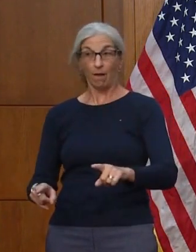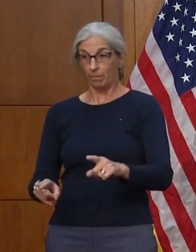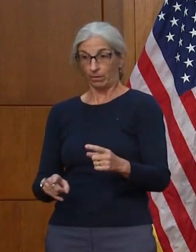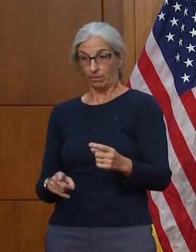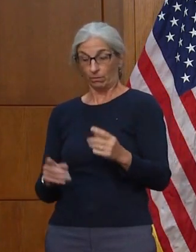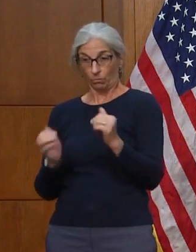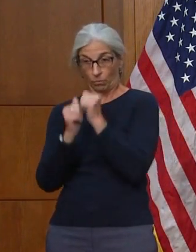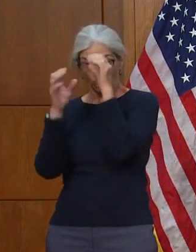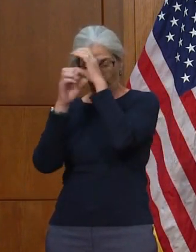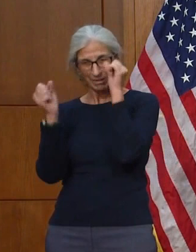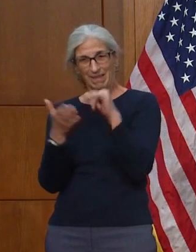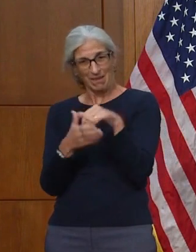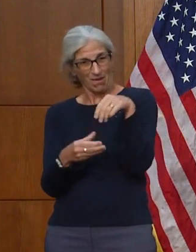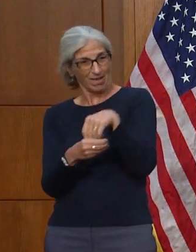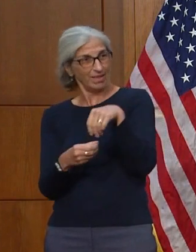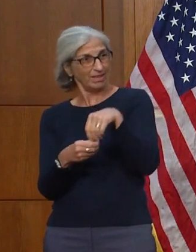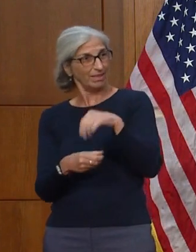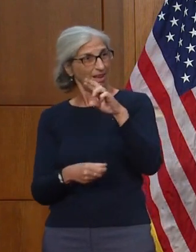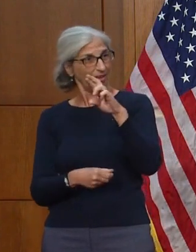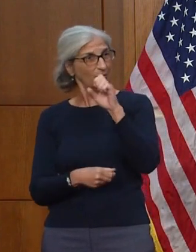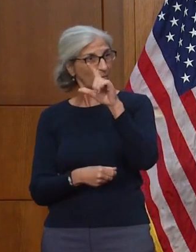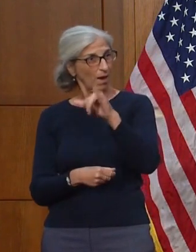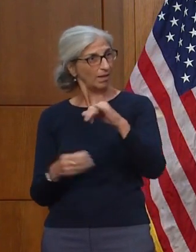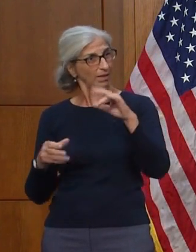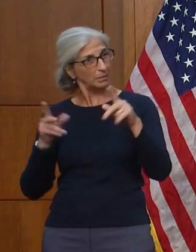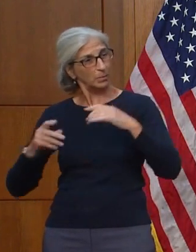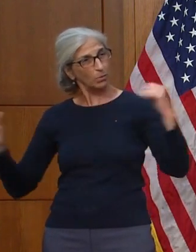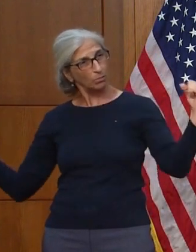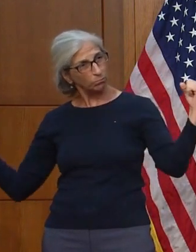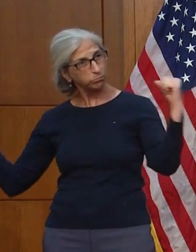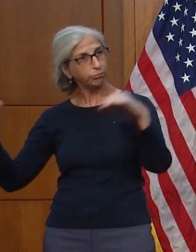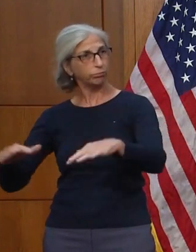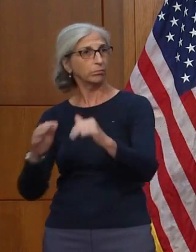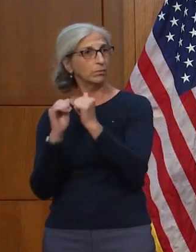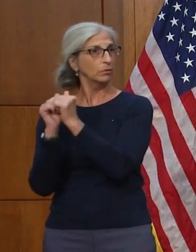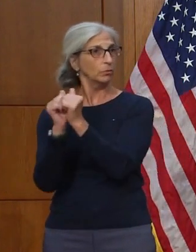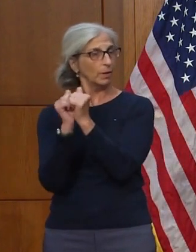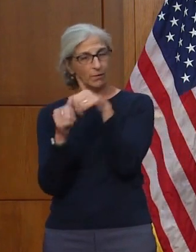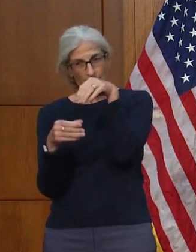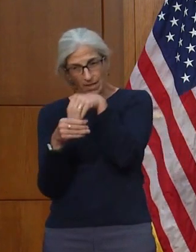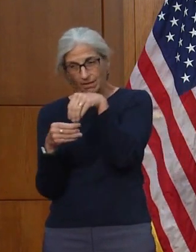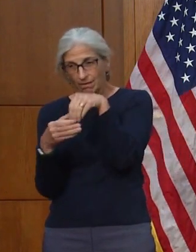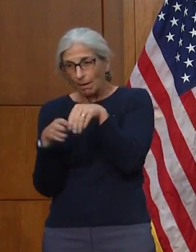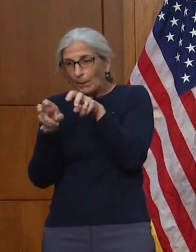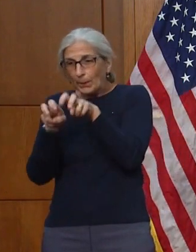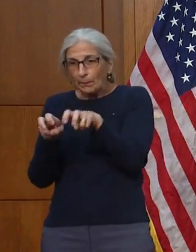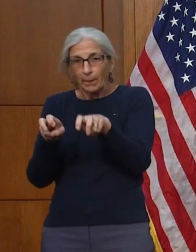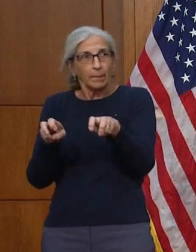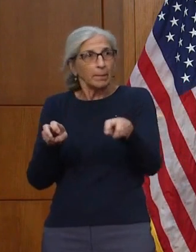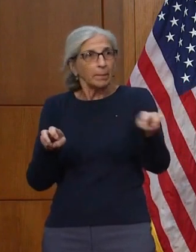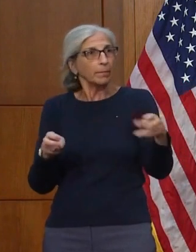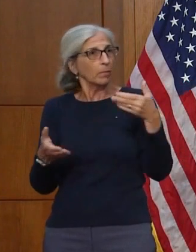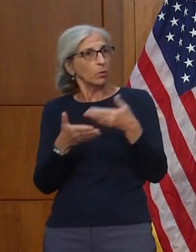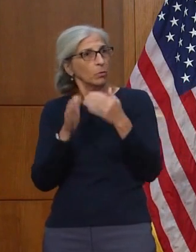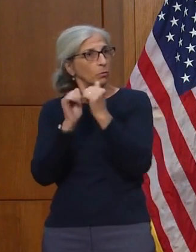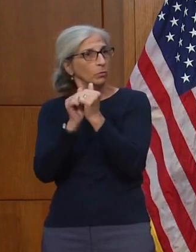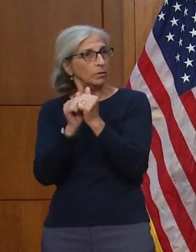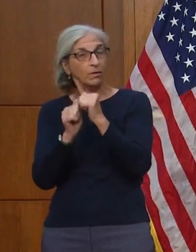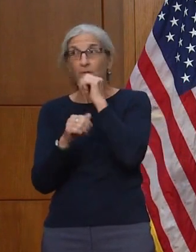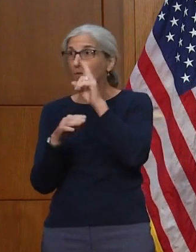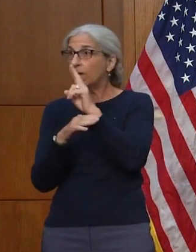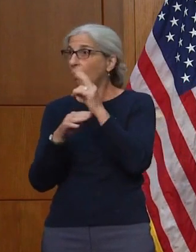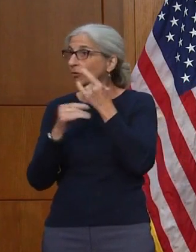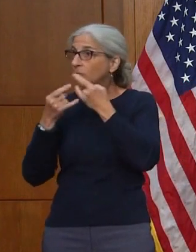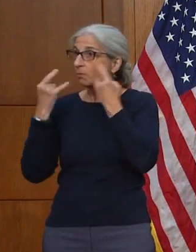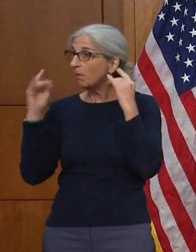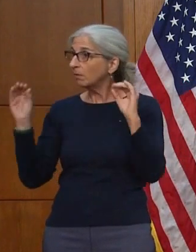rallies that are indoors where people are congregating close together, no facial protection